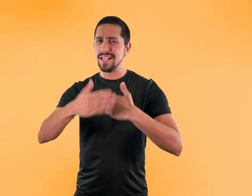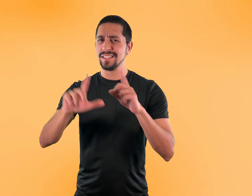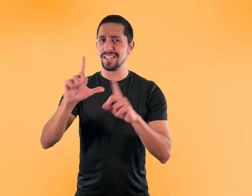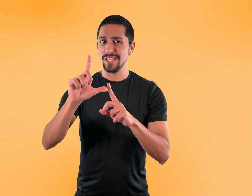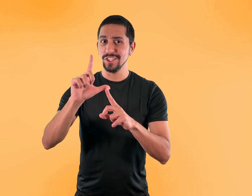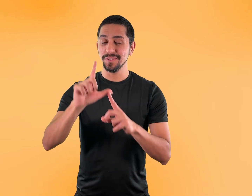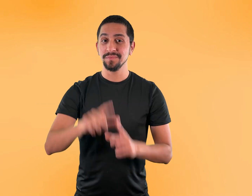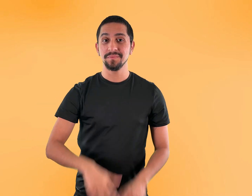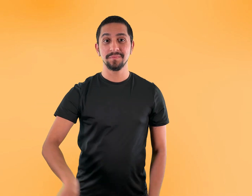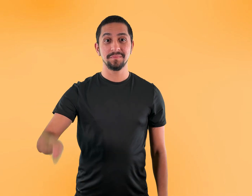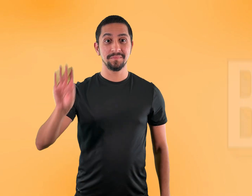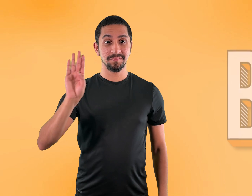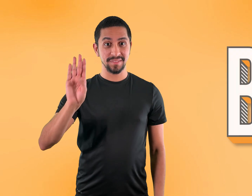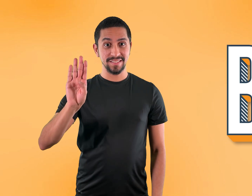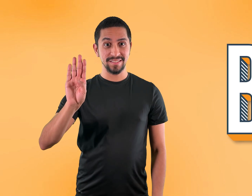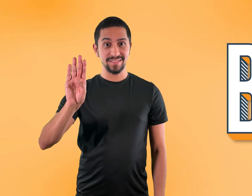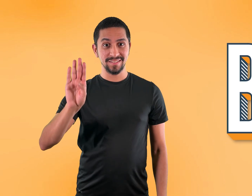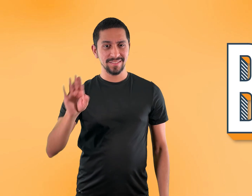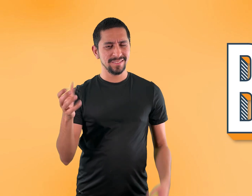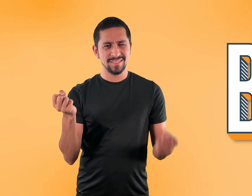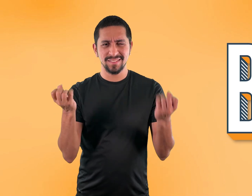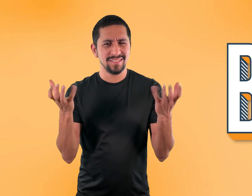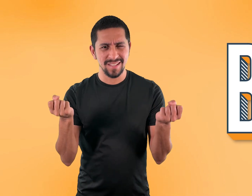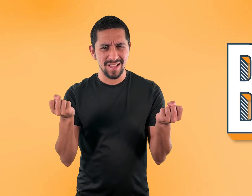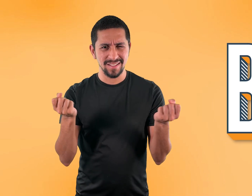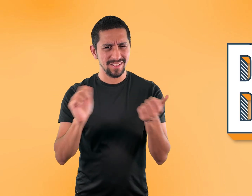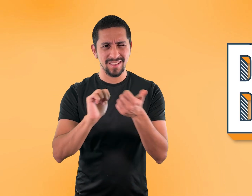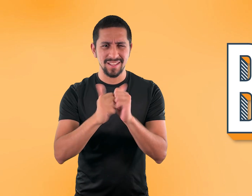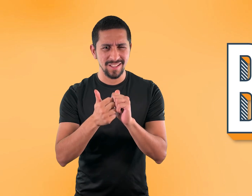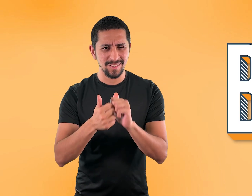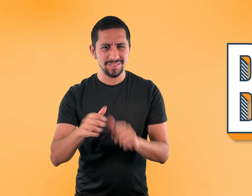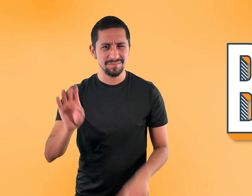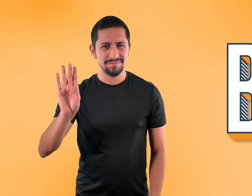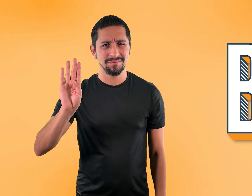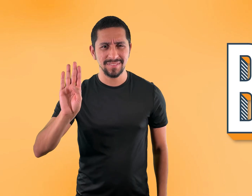Next is the letter B. To sign B,